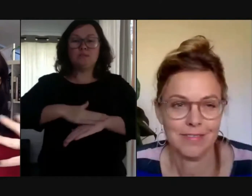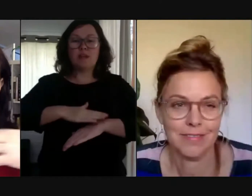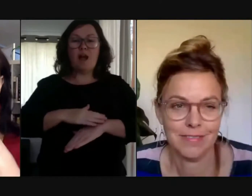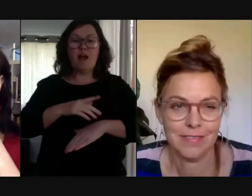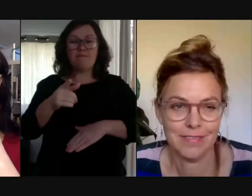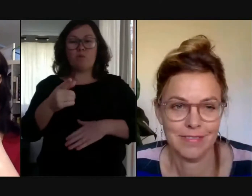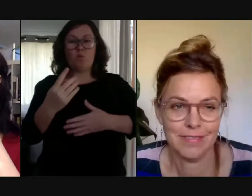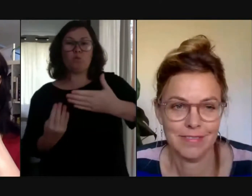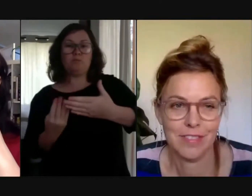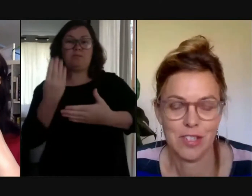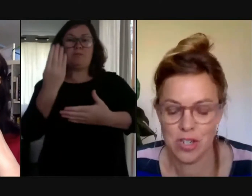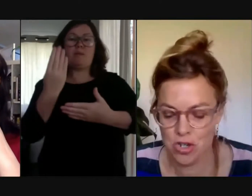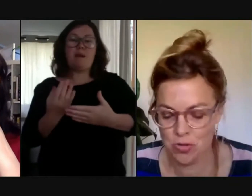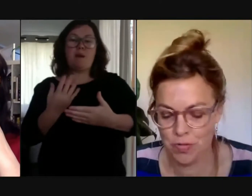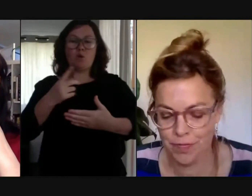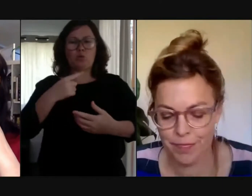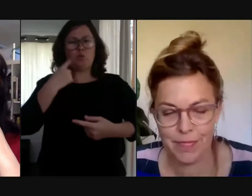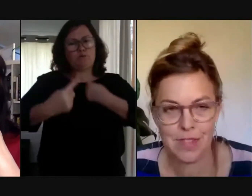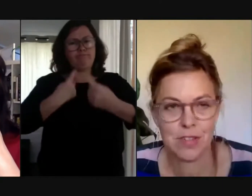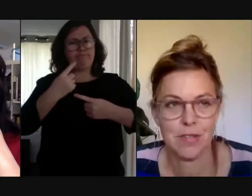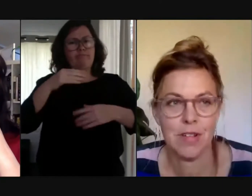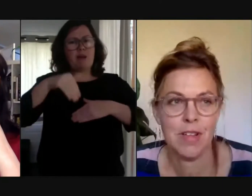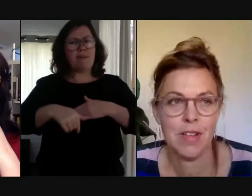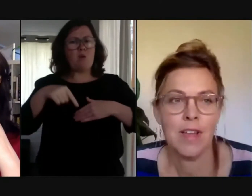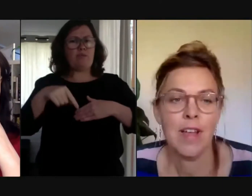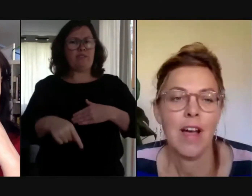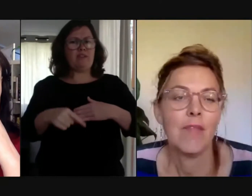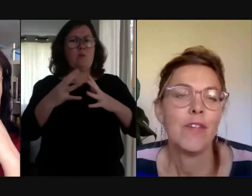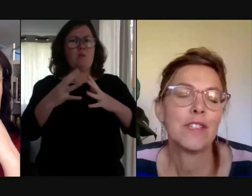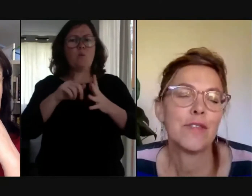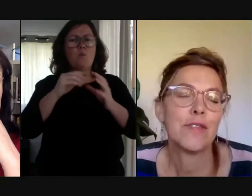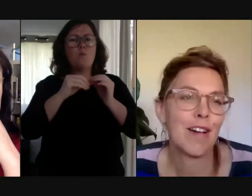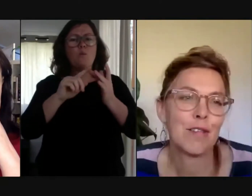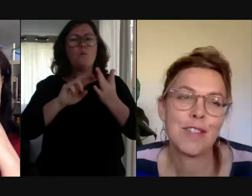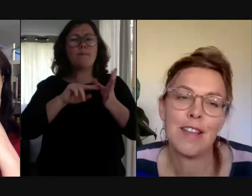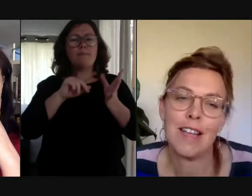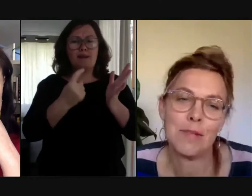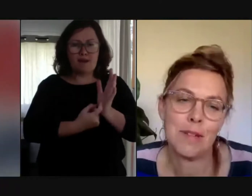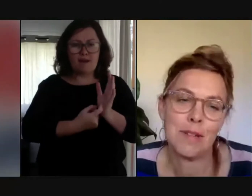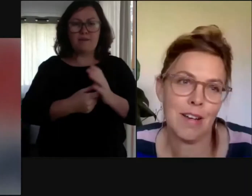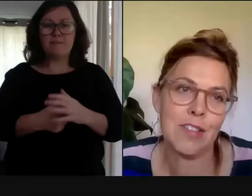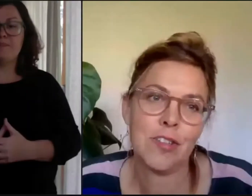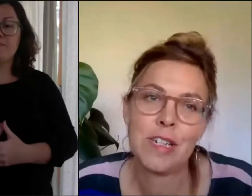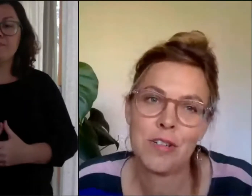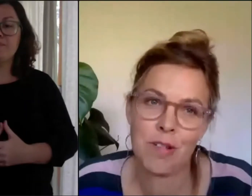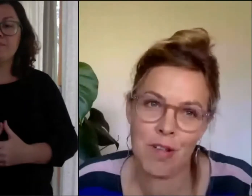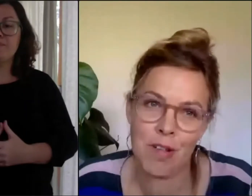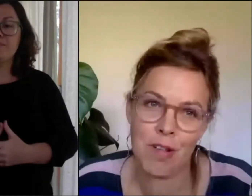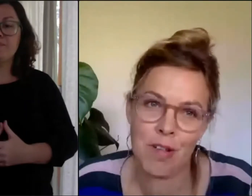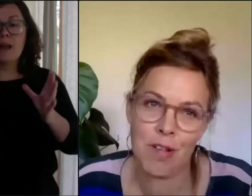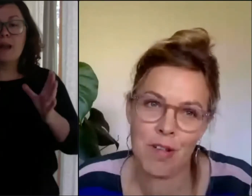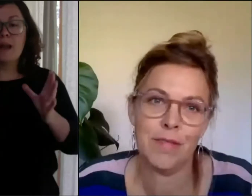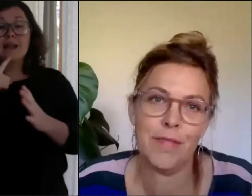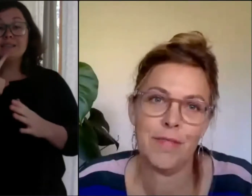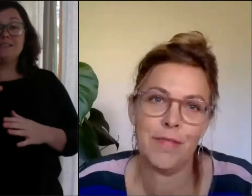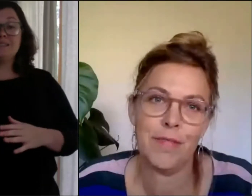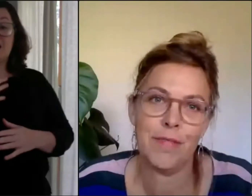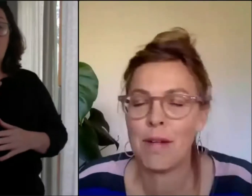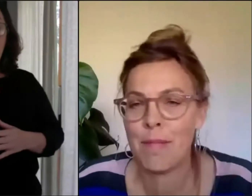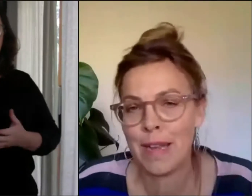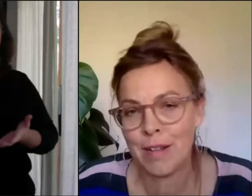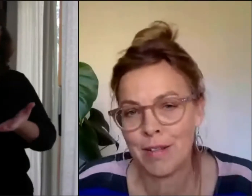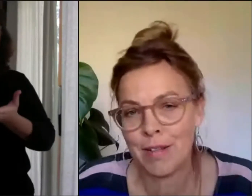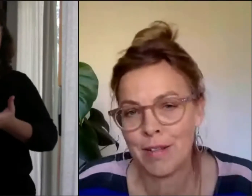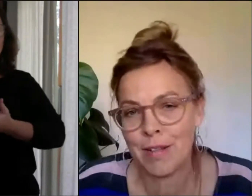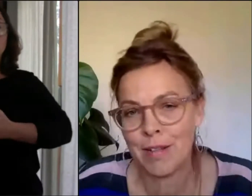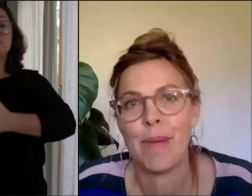these webinars and what Screen New South Wales was up for. First of all, I'd also like to acknowledge the traditional owners of the land that